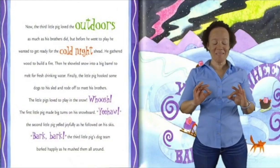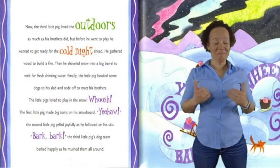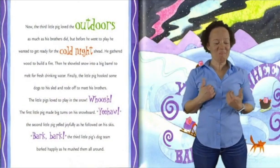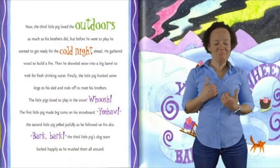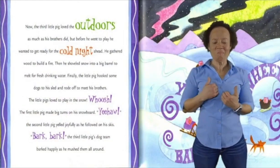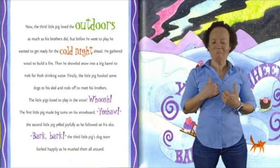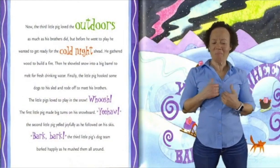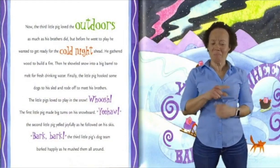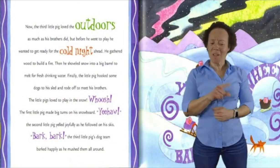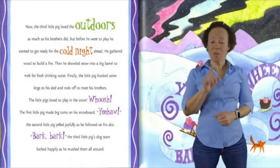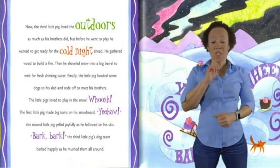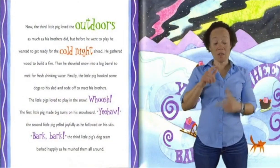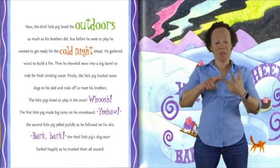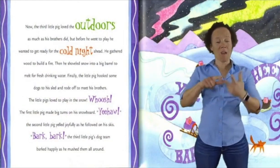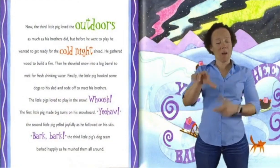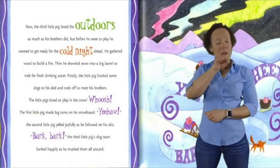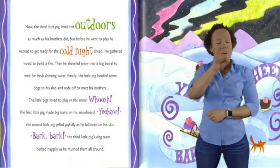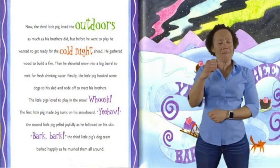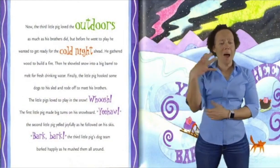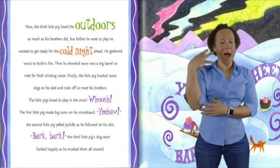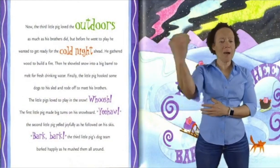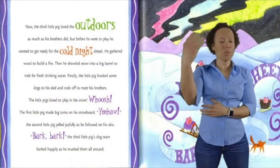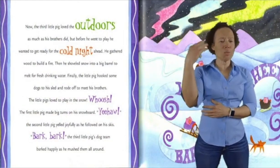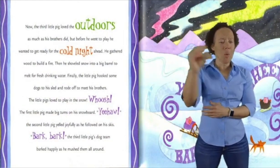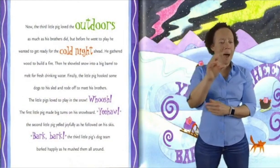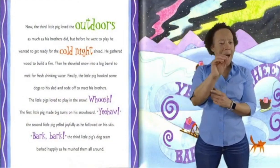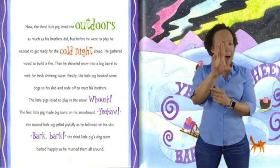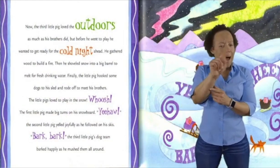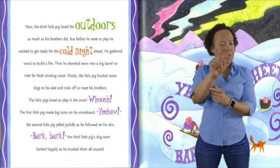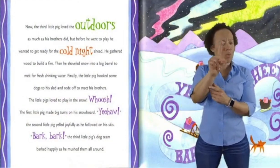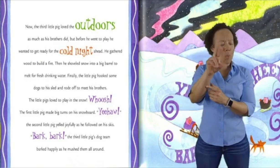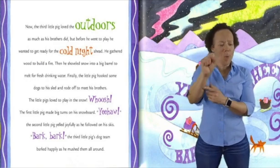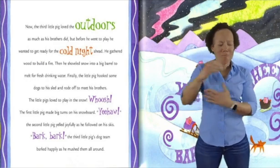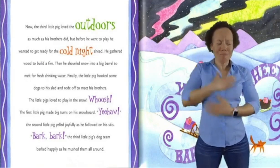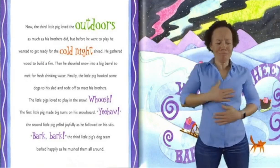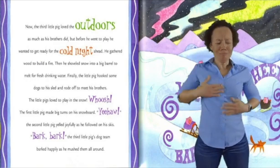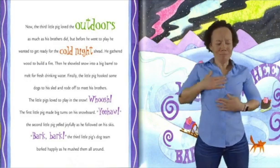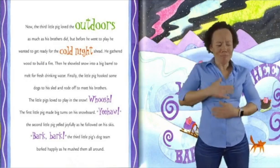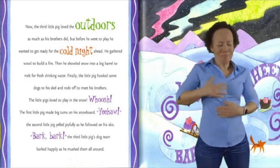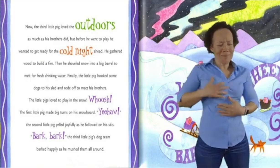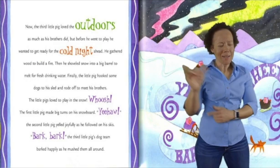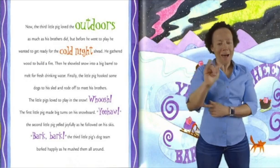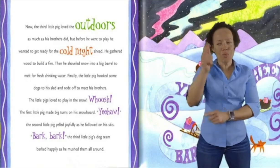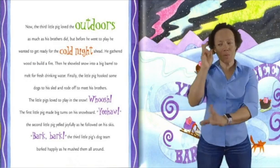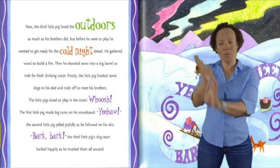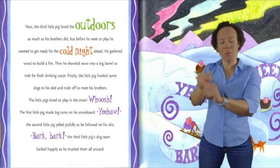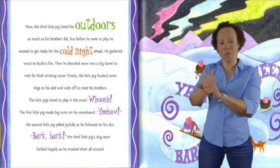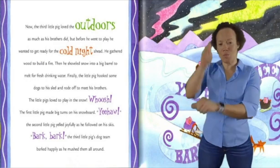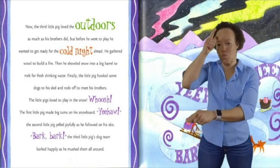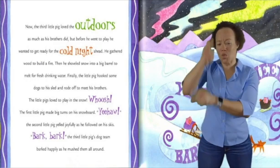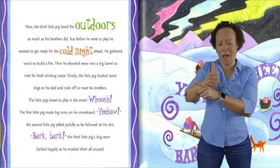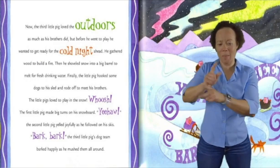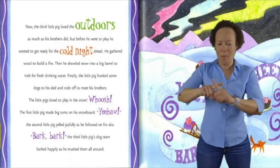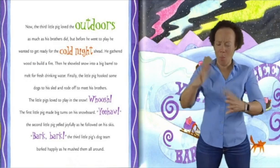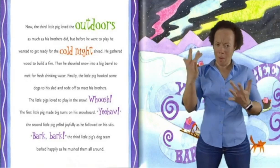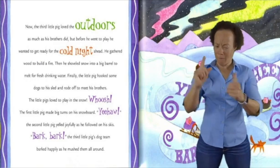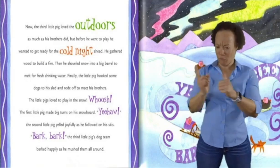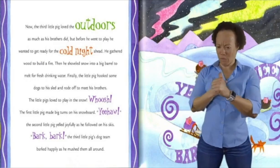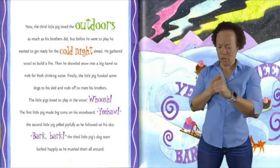Now the third little pig loved the outdoors as much as his brothers did. But before he went to play, he wanted to get